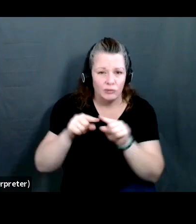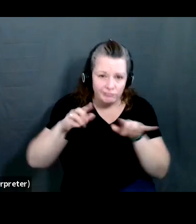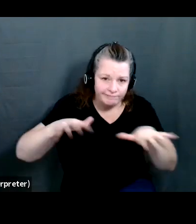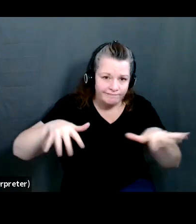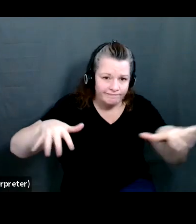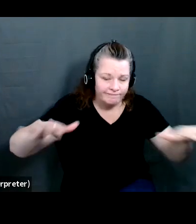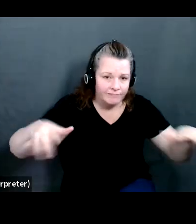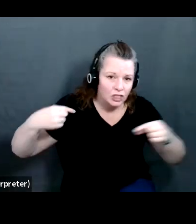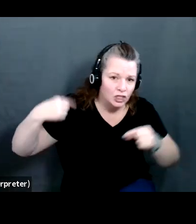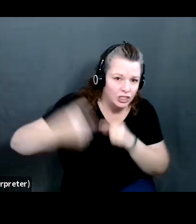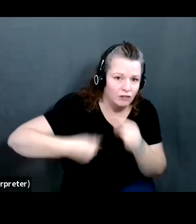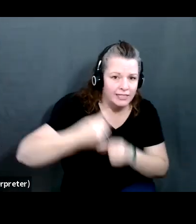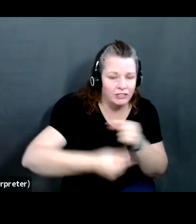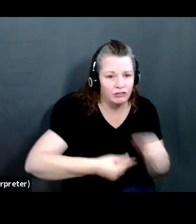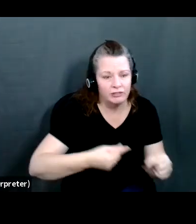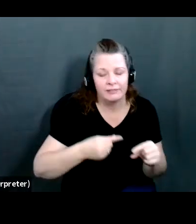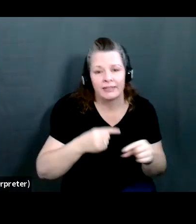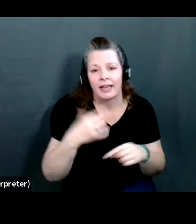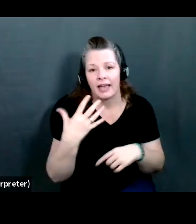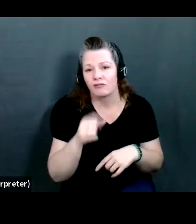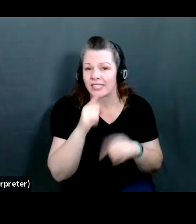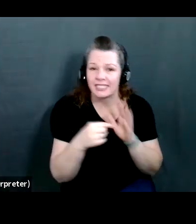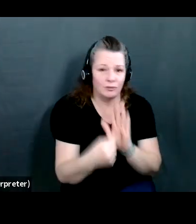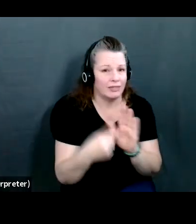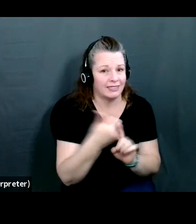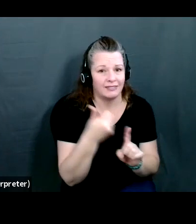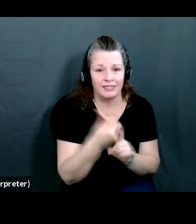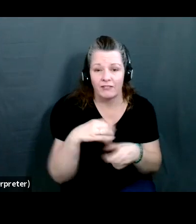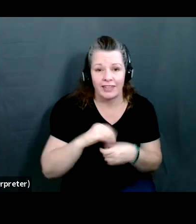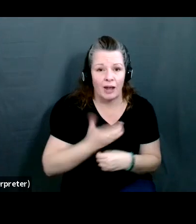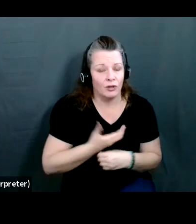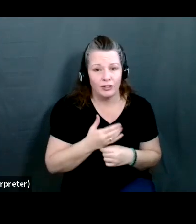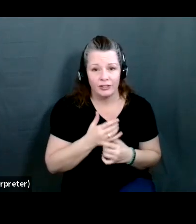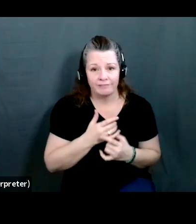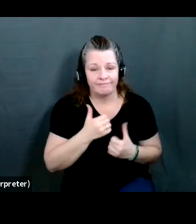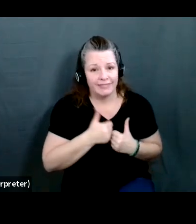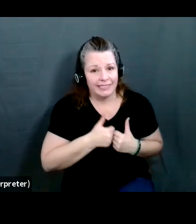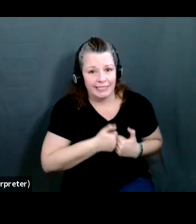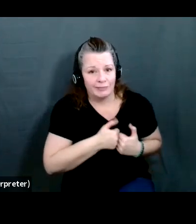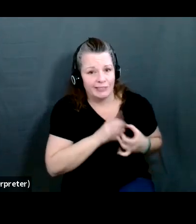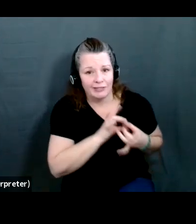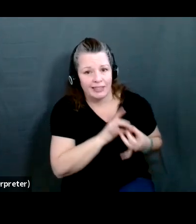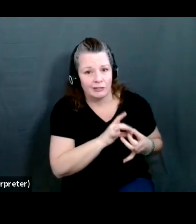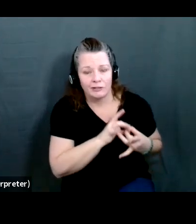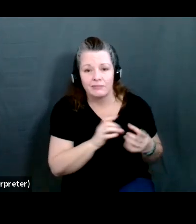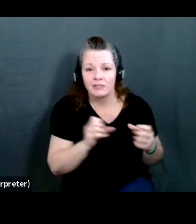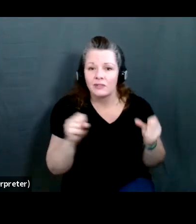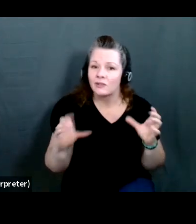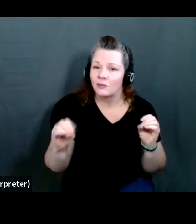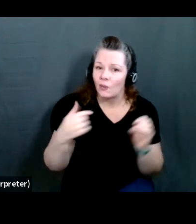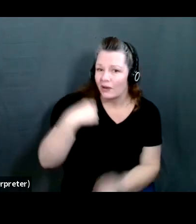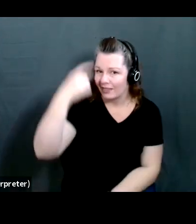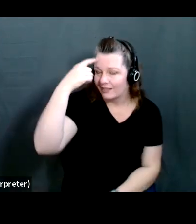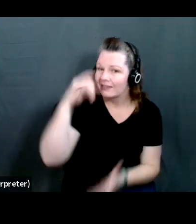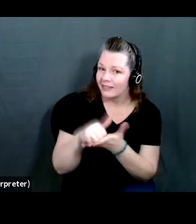generations and expresses itself in our intimate relationships. So I think that's probably the